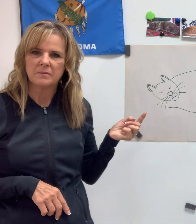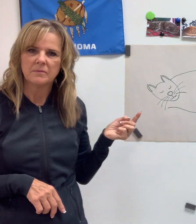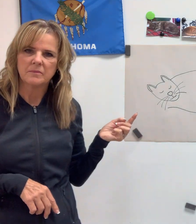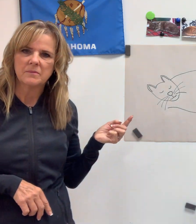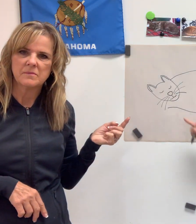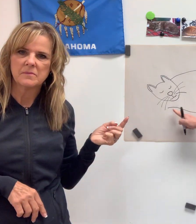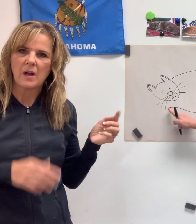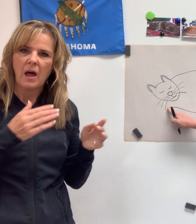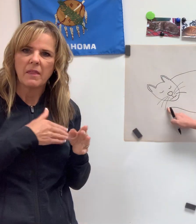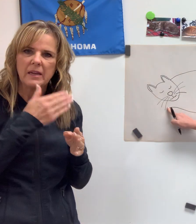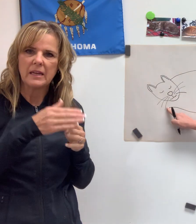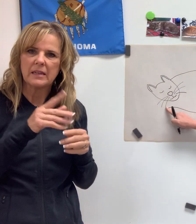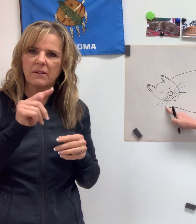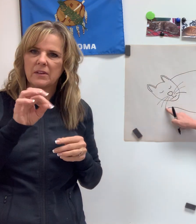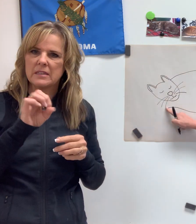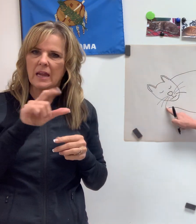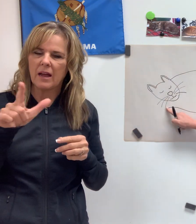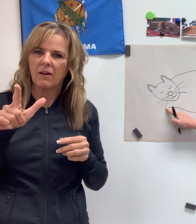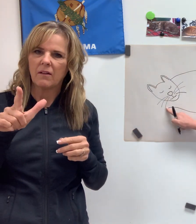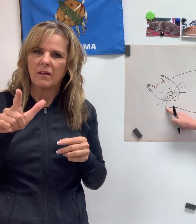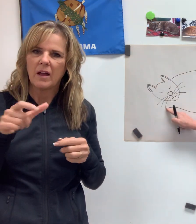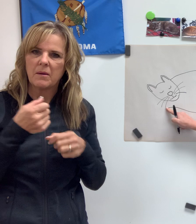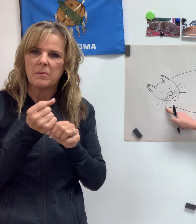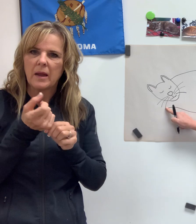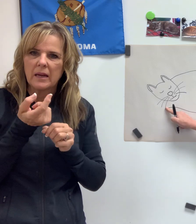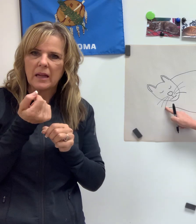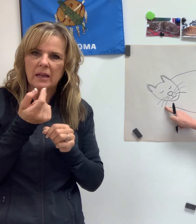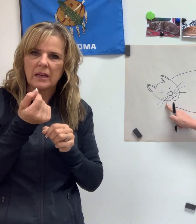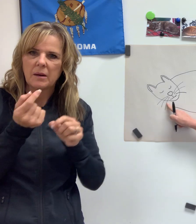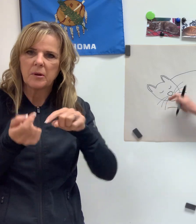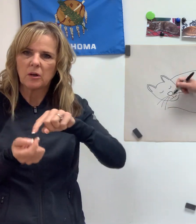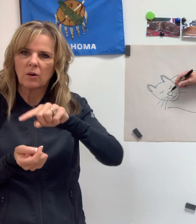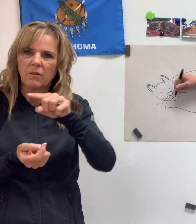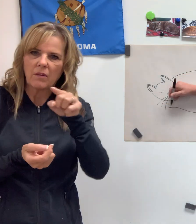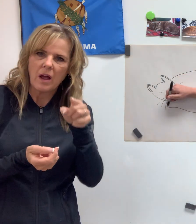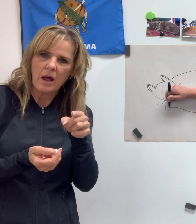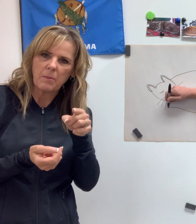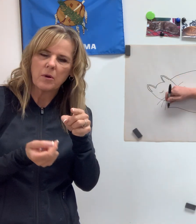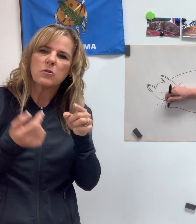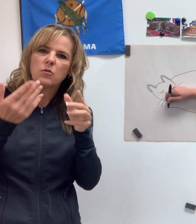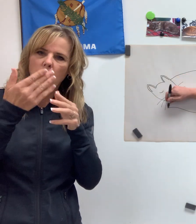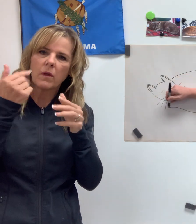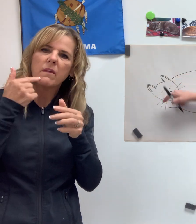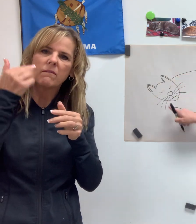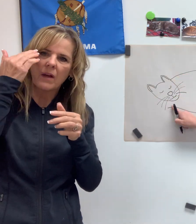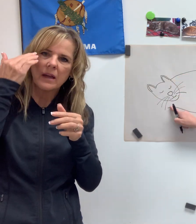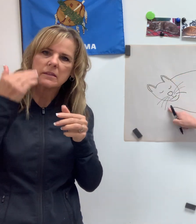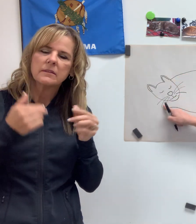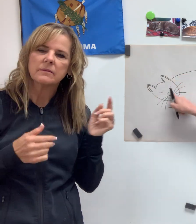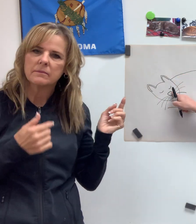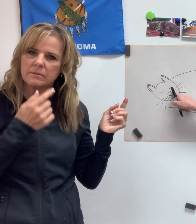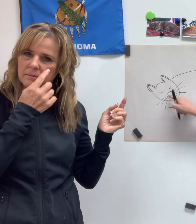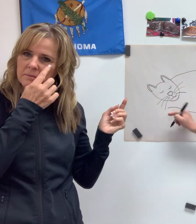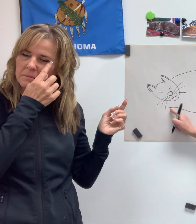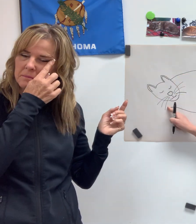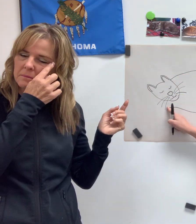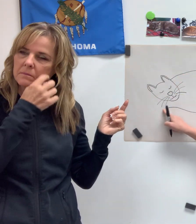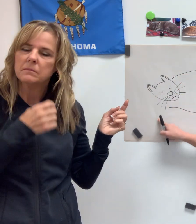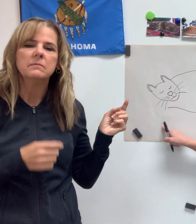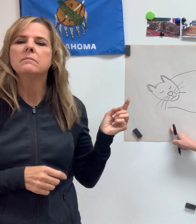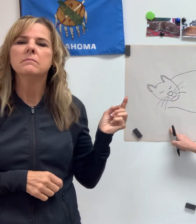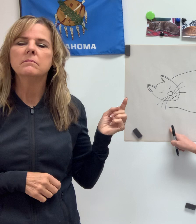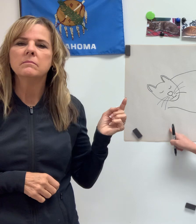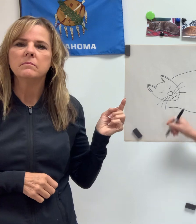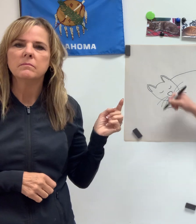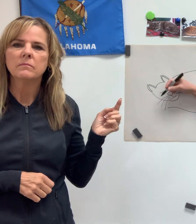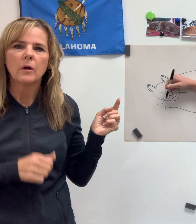On the end of our tail, I'm gonna make a little curved line up towards the face. Watch. Going up, don't